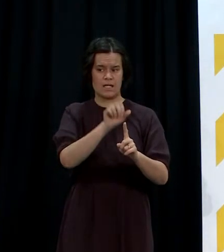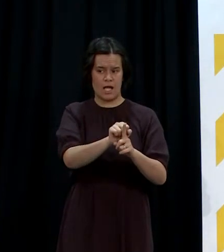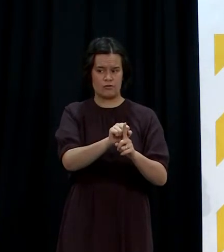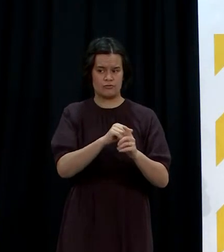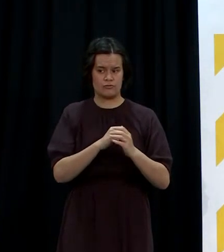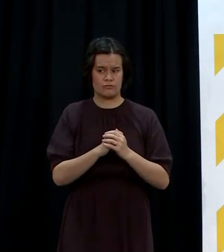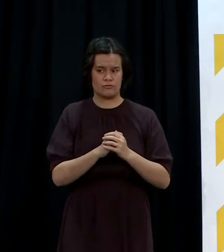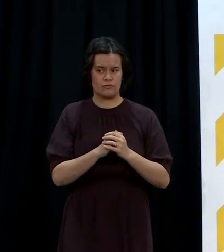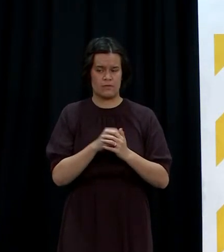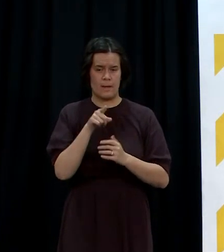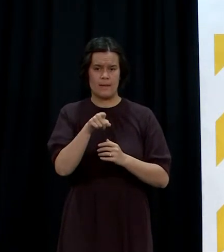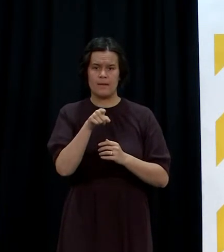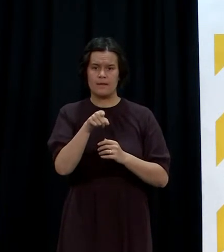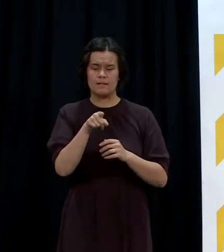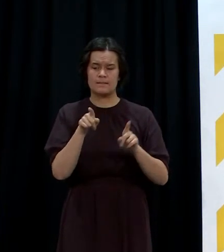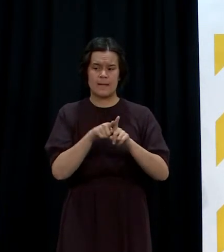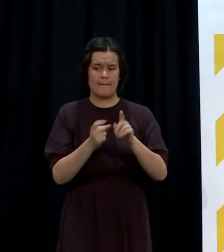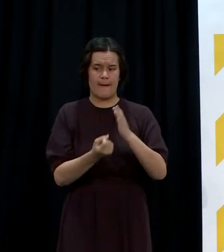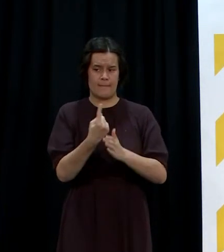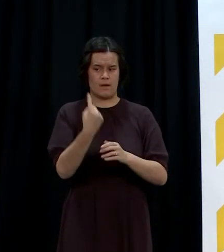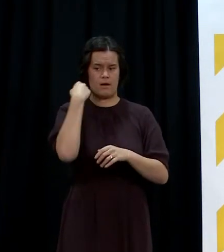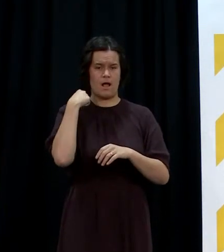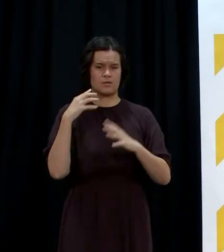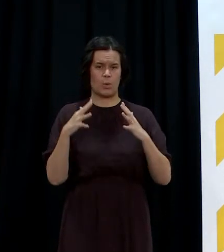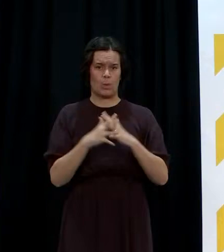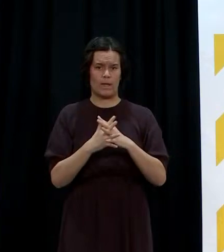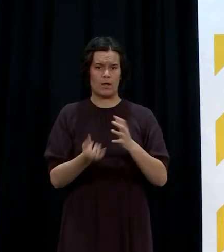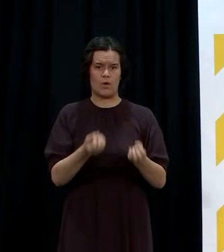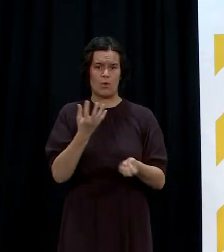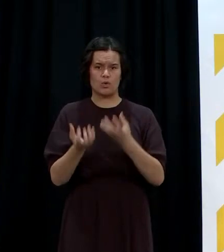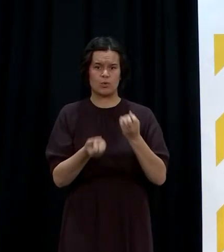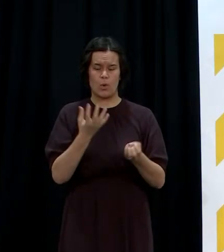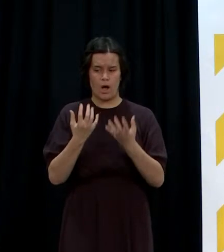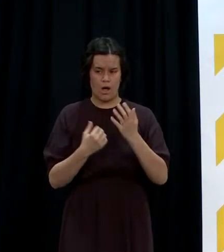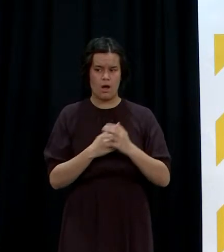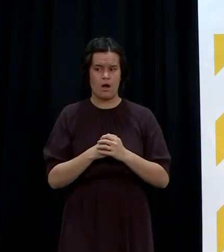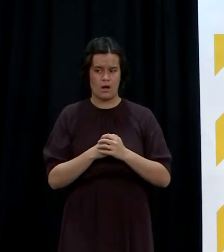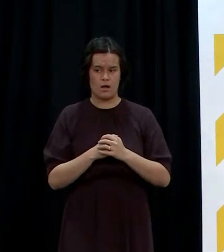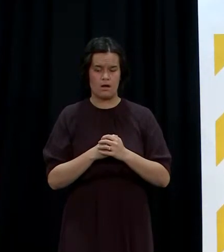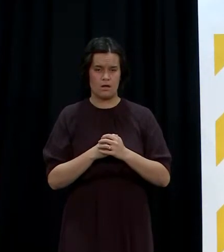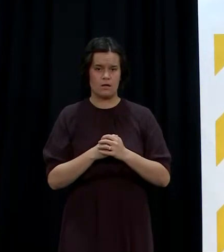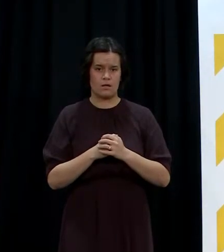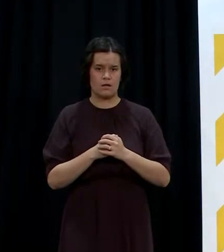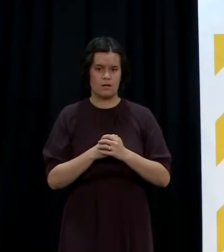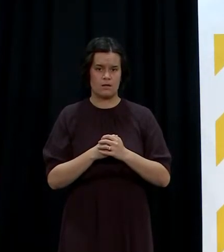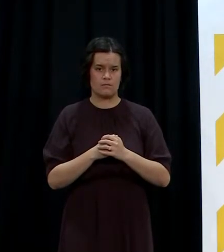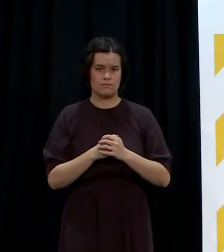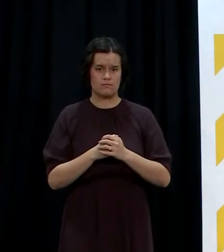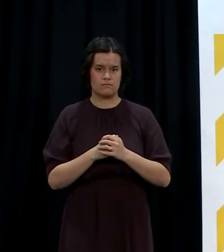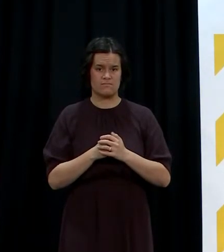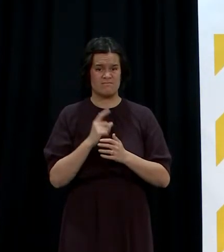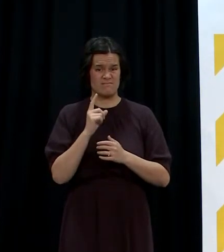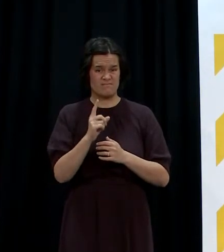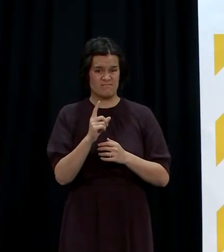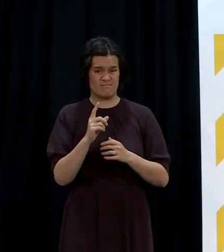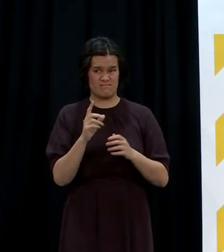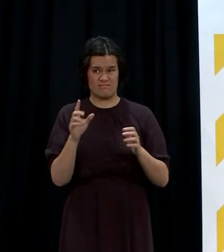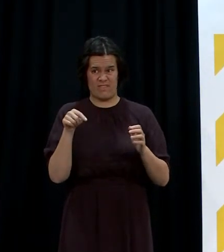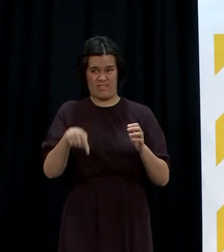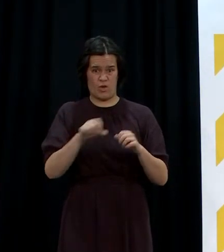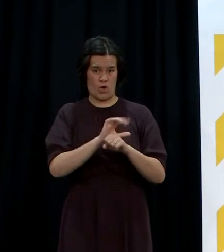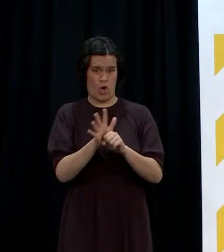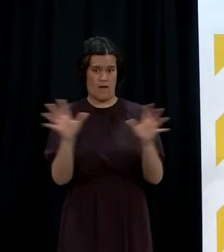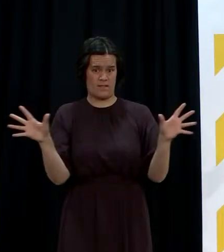positive result last week. But at the moment, we've had over 800 cases, and many of those, even those